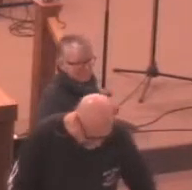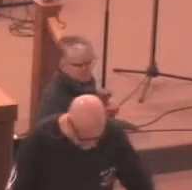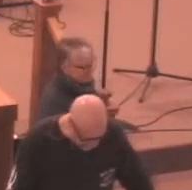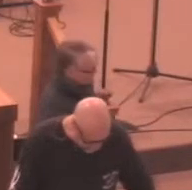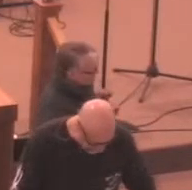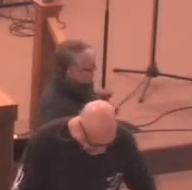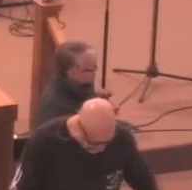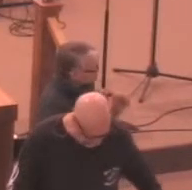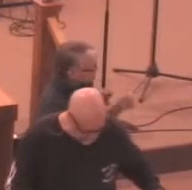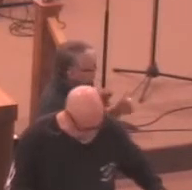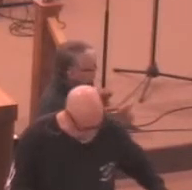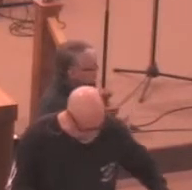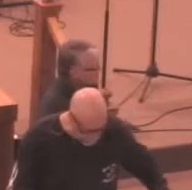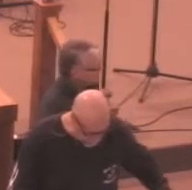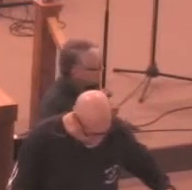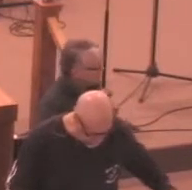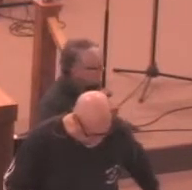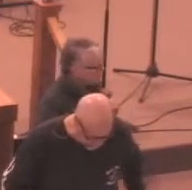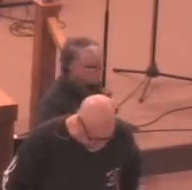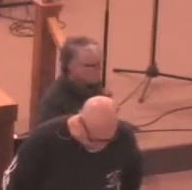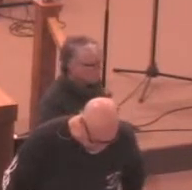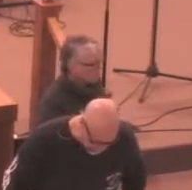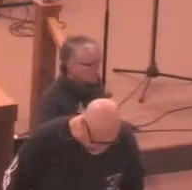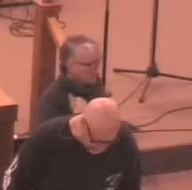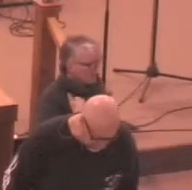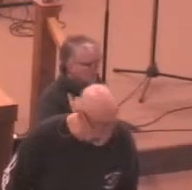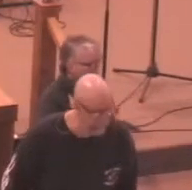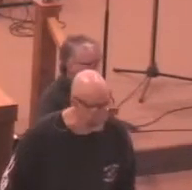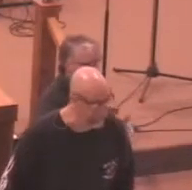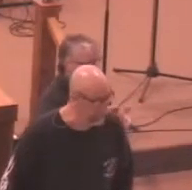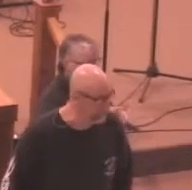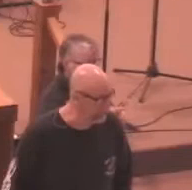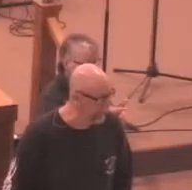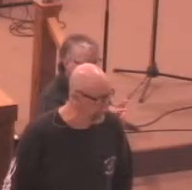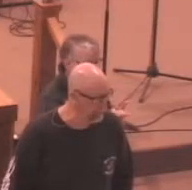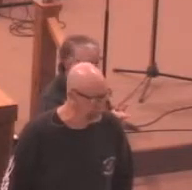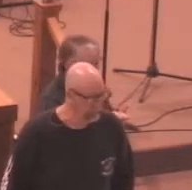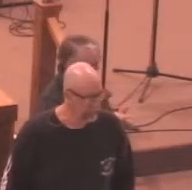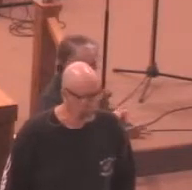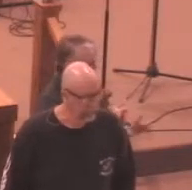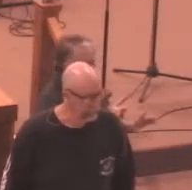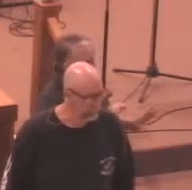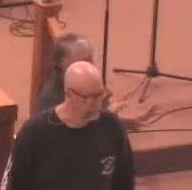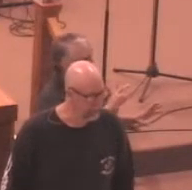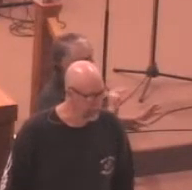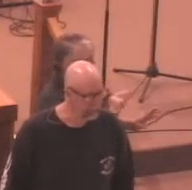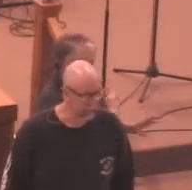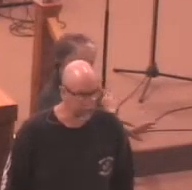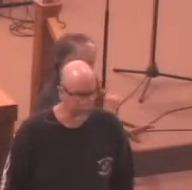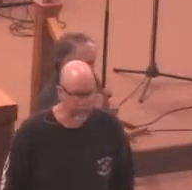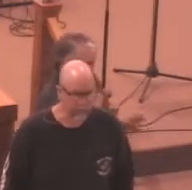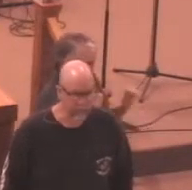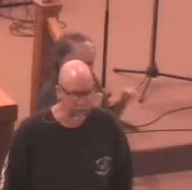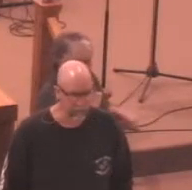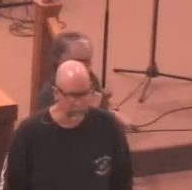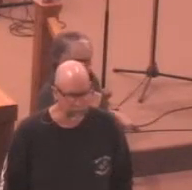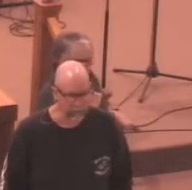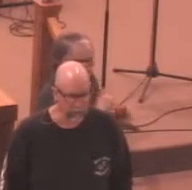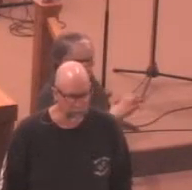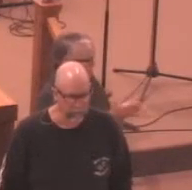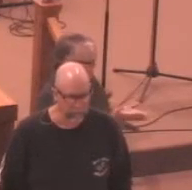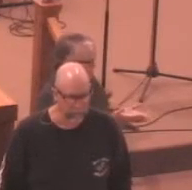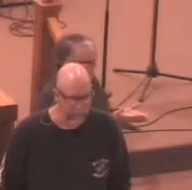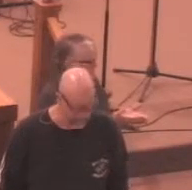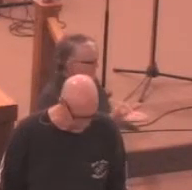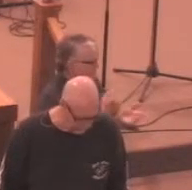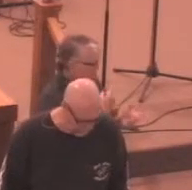Good deal. We still got the unoffendable books for $12. Anybody offended in here today? Okay, well, that's all right. We'll work